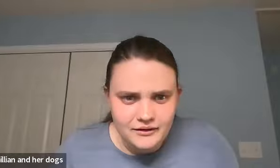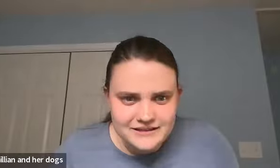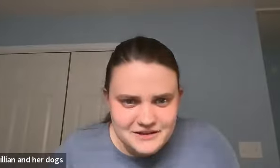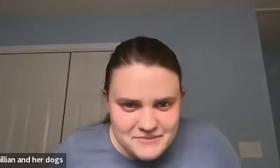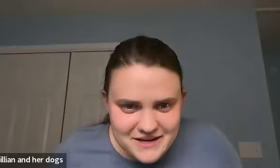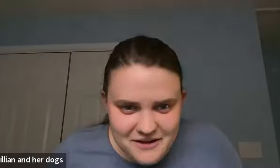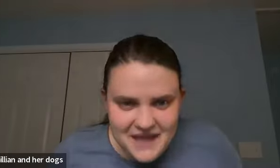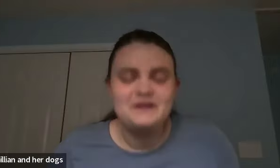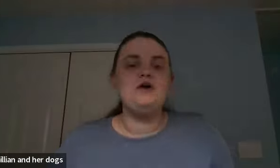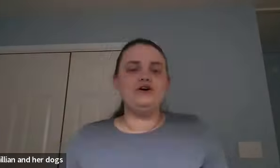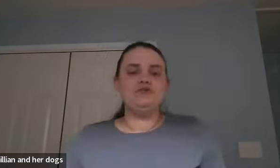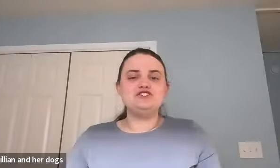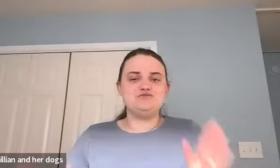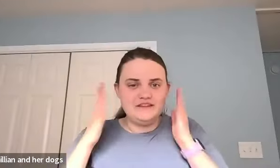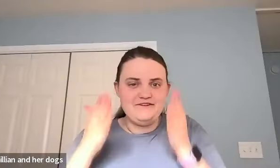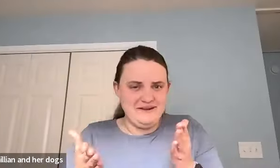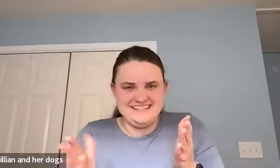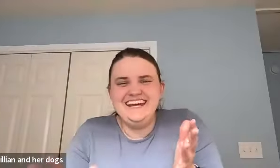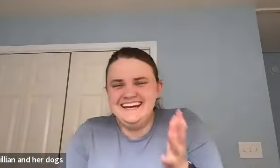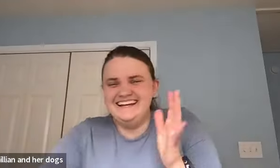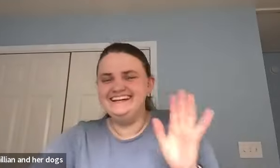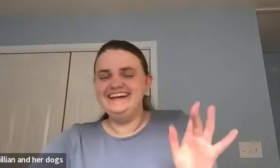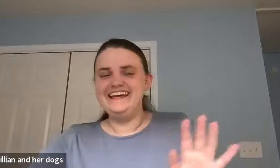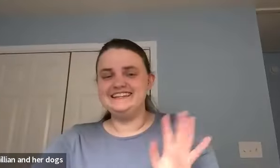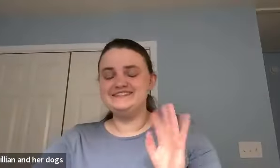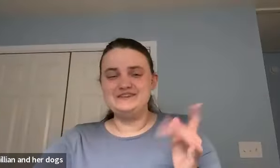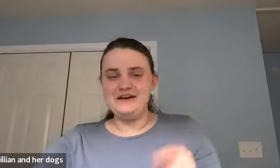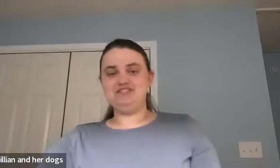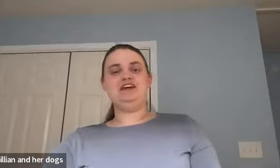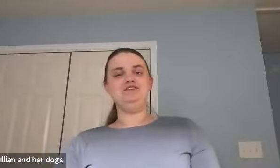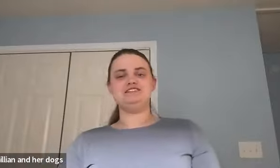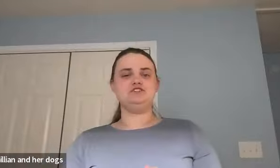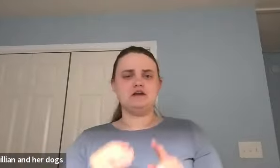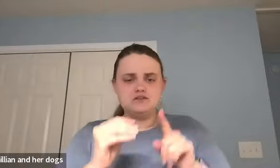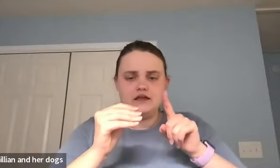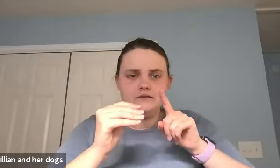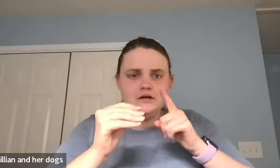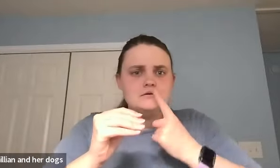is everybody okay? And I'm like, oh no, they're just really focused. It just kind of looks because you guys are like